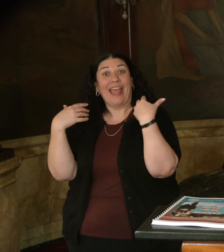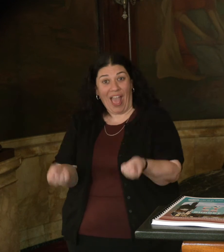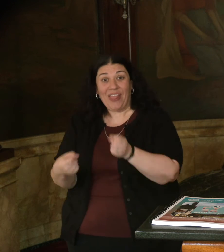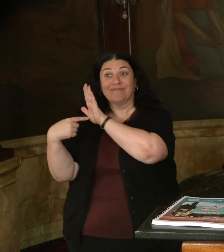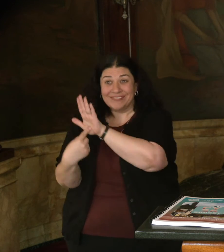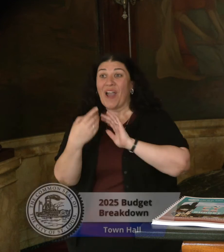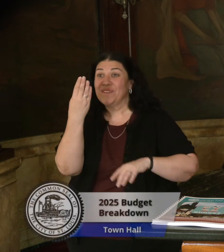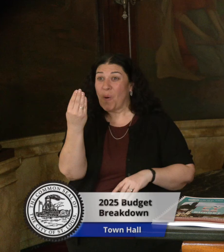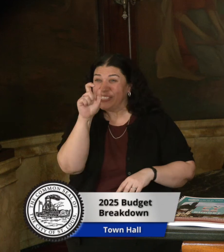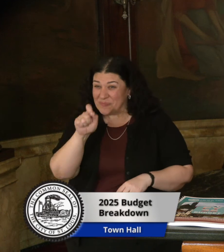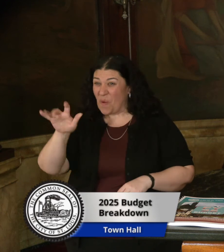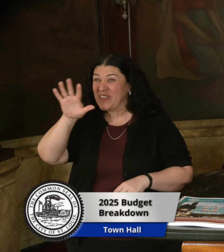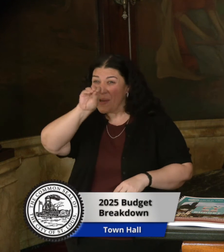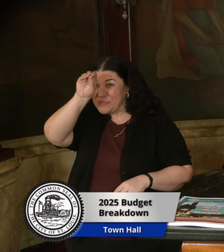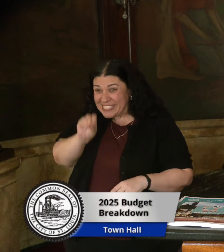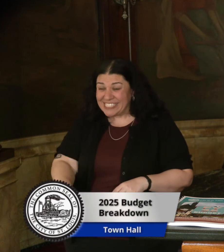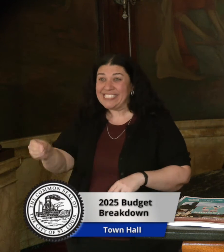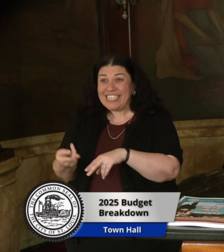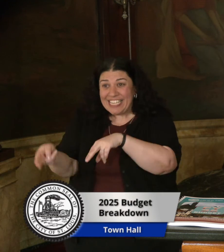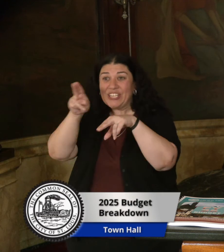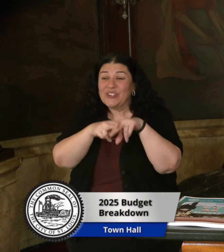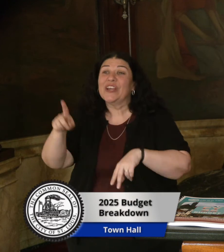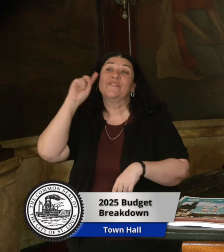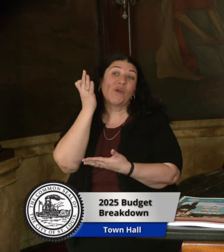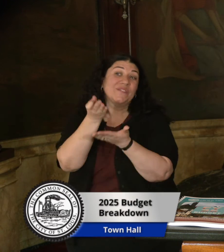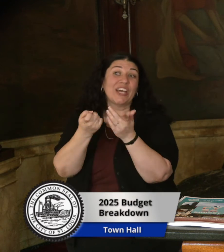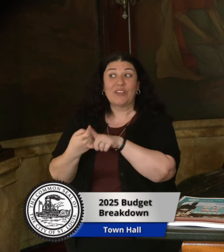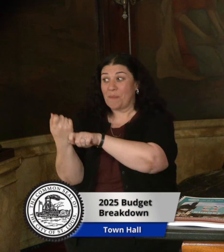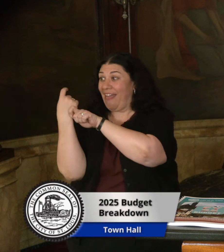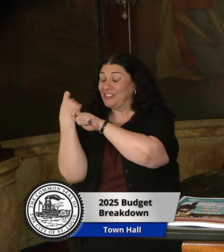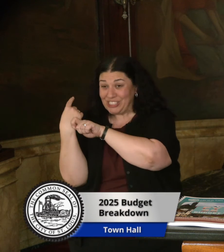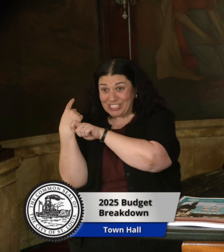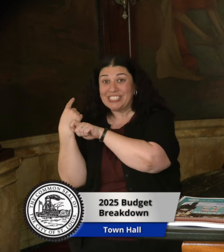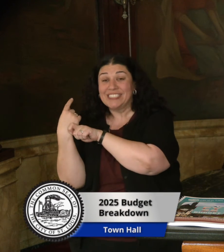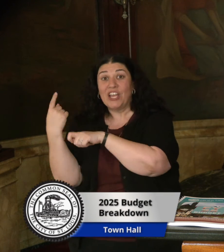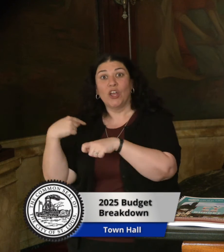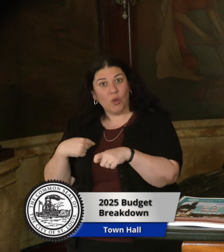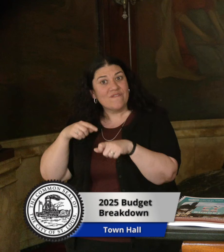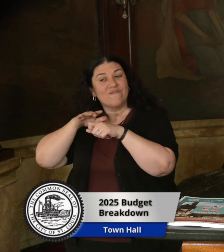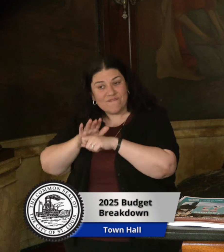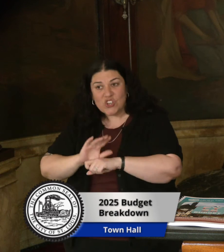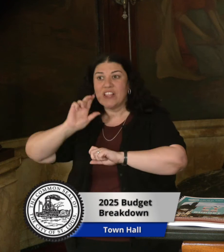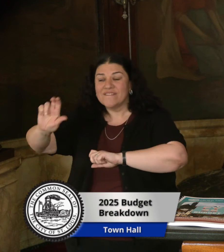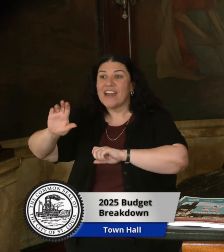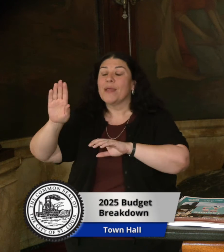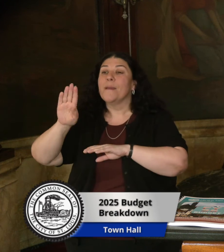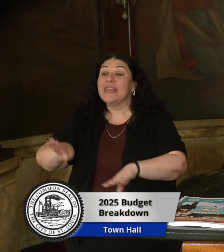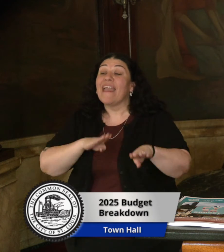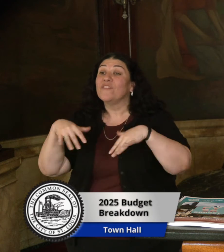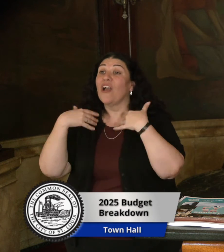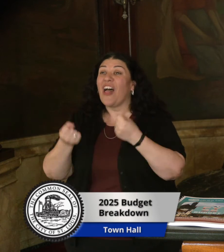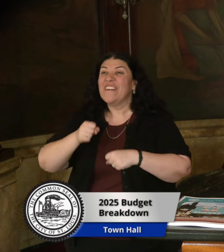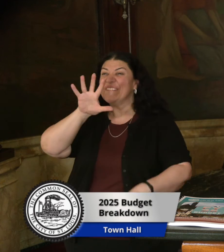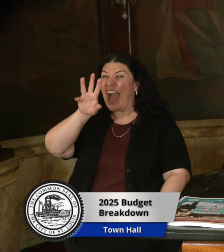a 14.5% increase to funding from the previous year. We fully funded the Behavioral Health Bureau in the amount